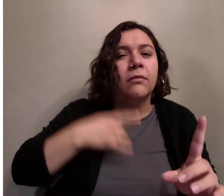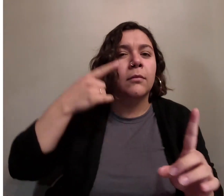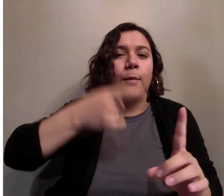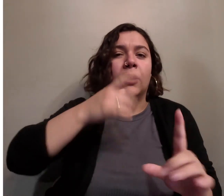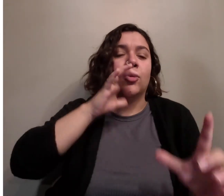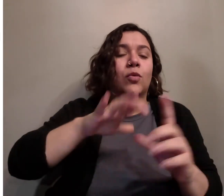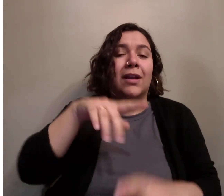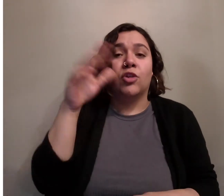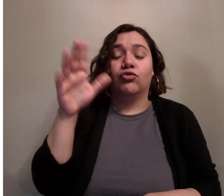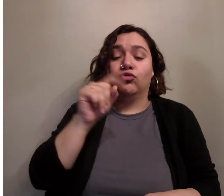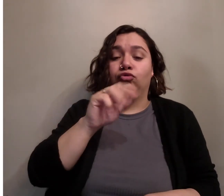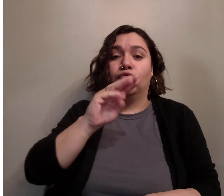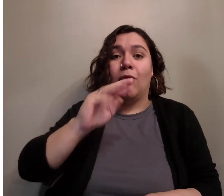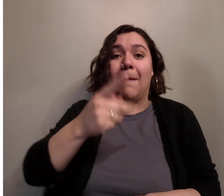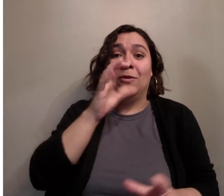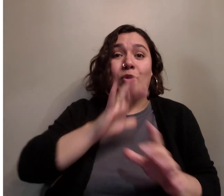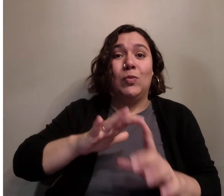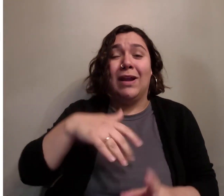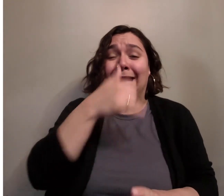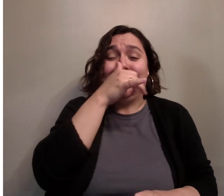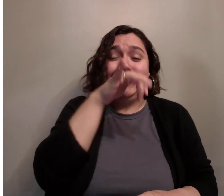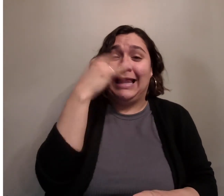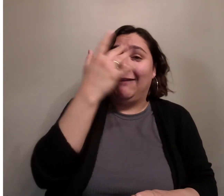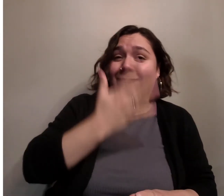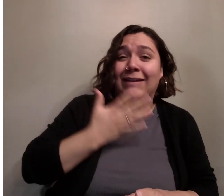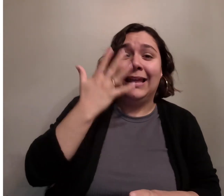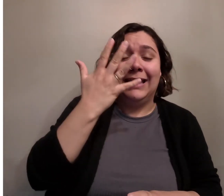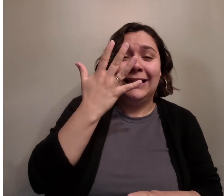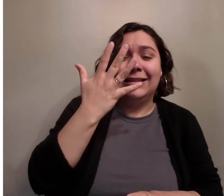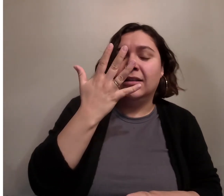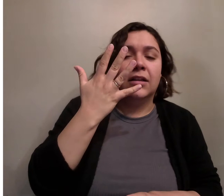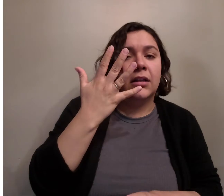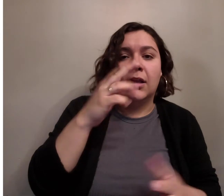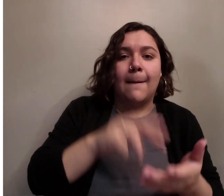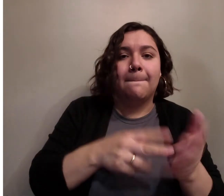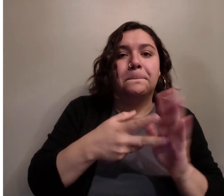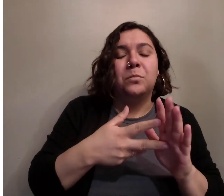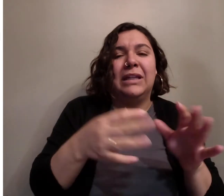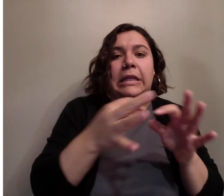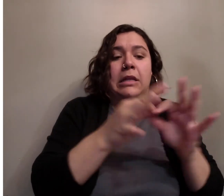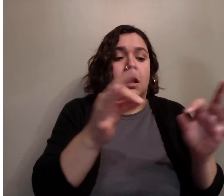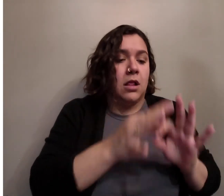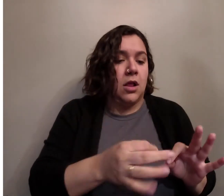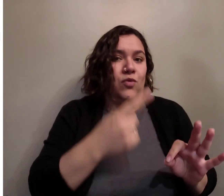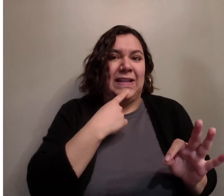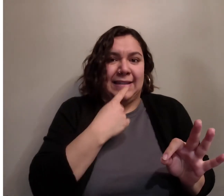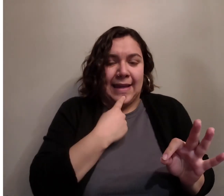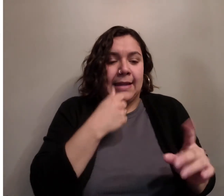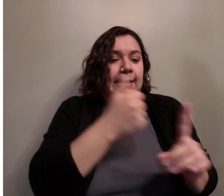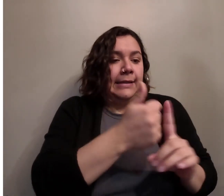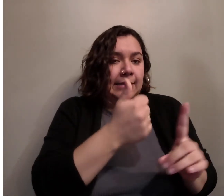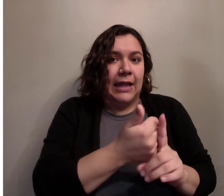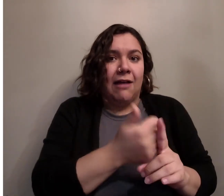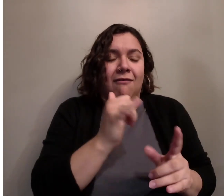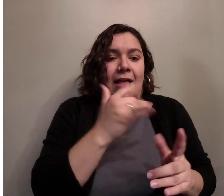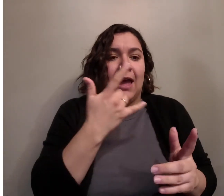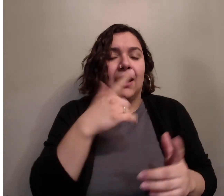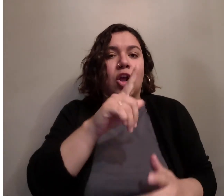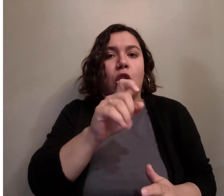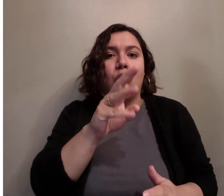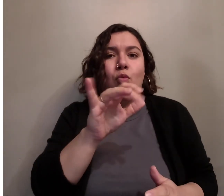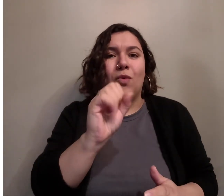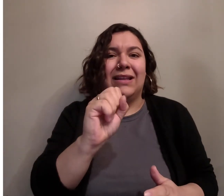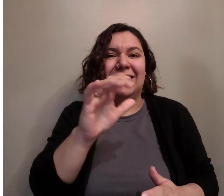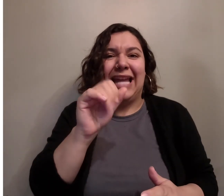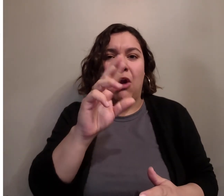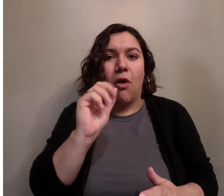that there's no point in doing Trump and doing a goofy face or contorting yourself. The text itself is so